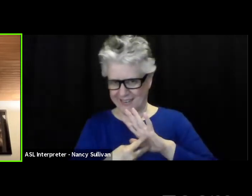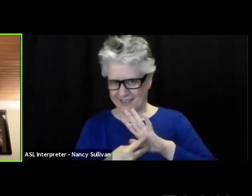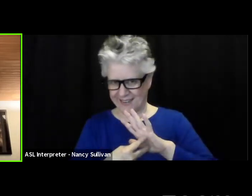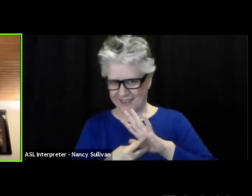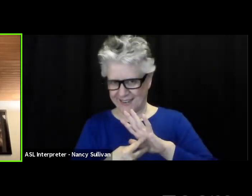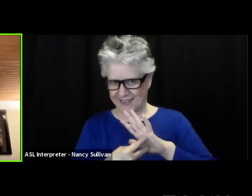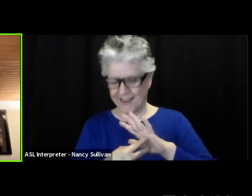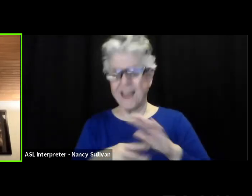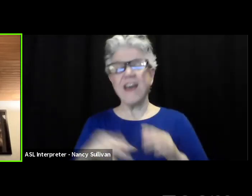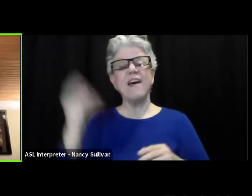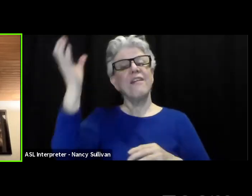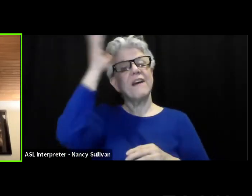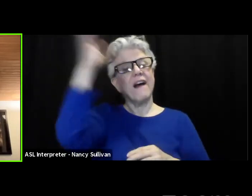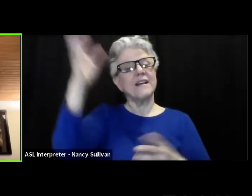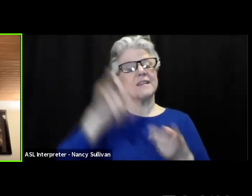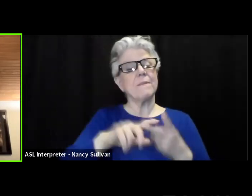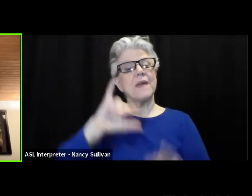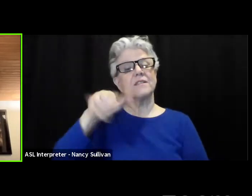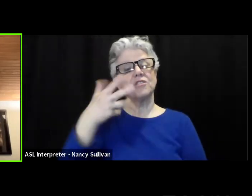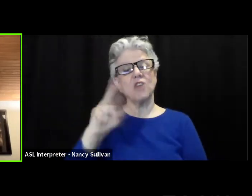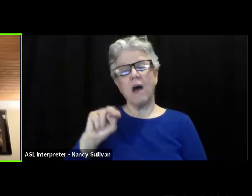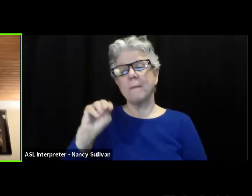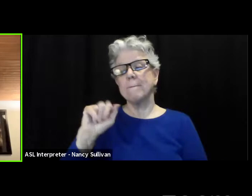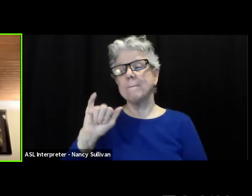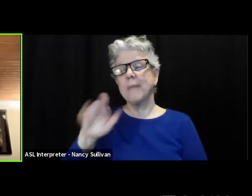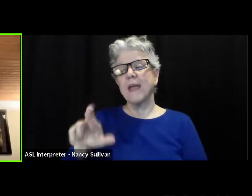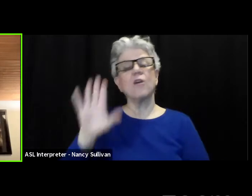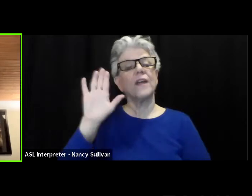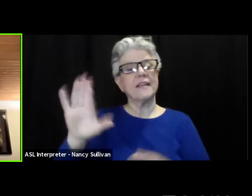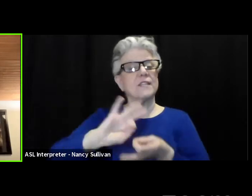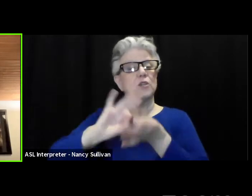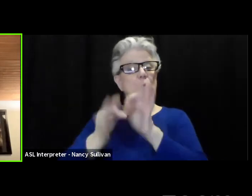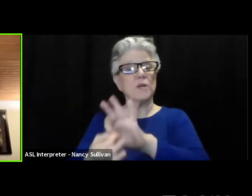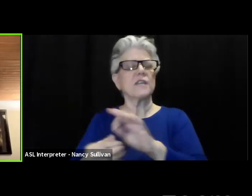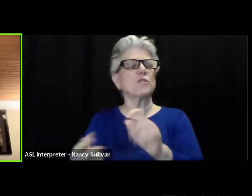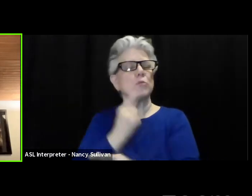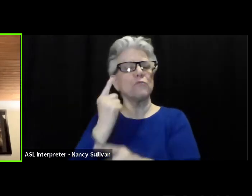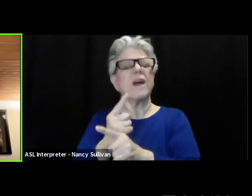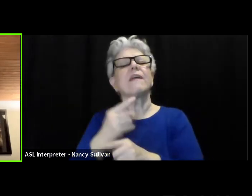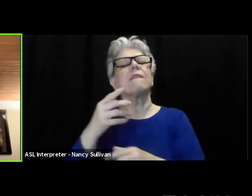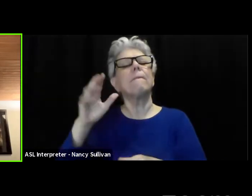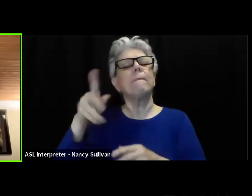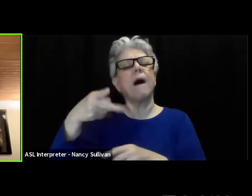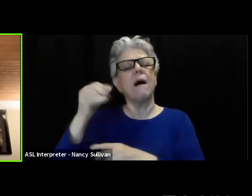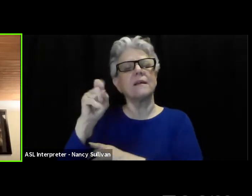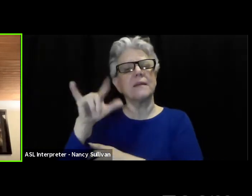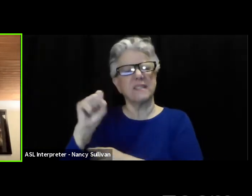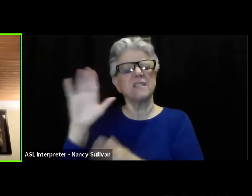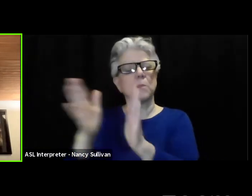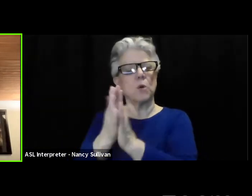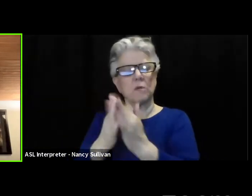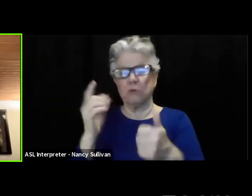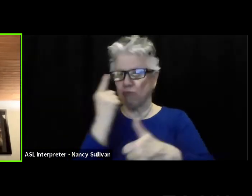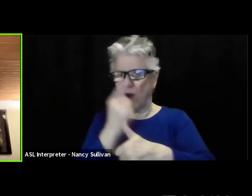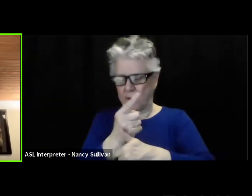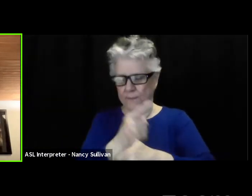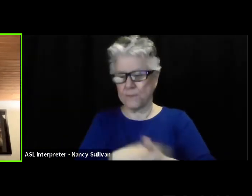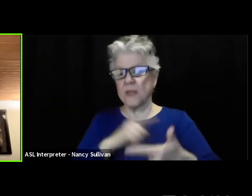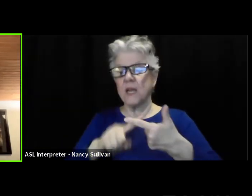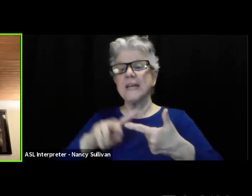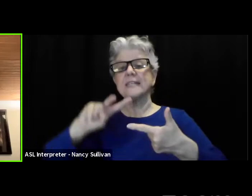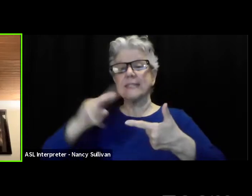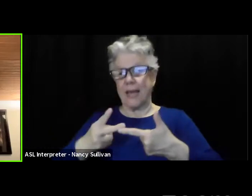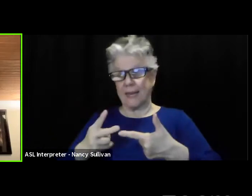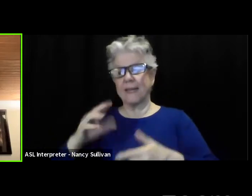the view that John Mayer's interpretation of Book One of the Politics was accurate. Two, that the 16th